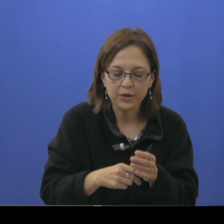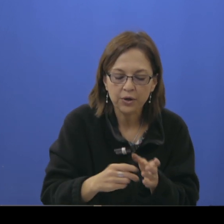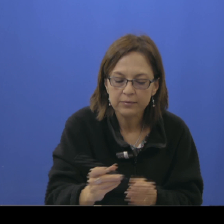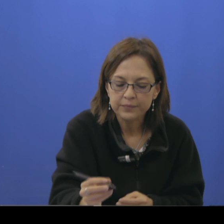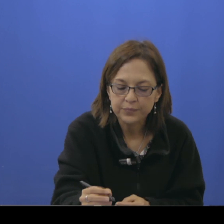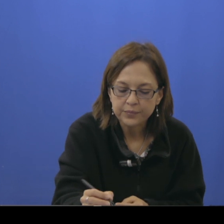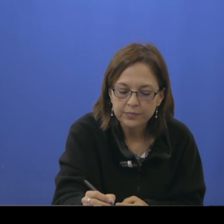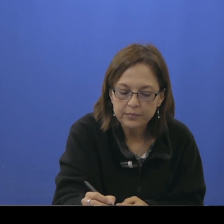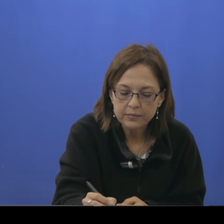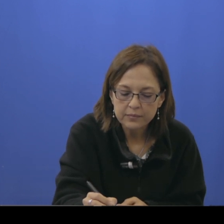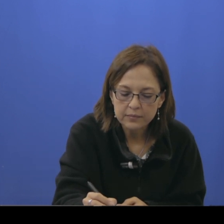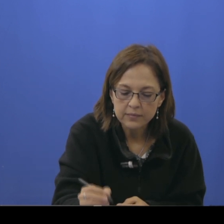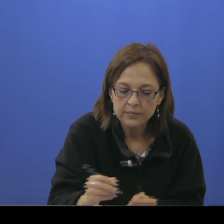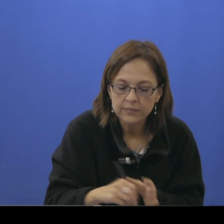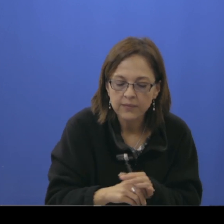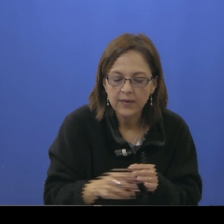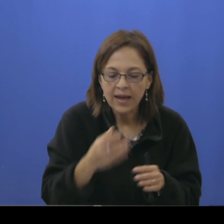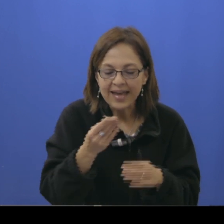equals 0.